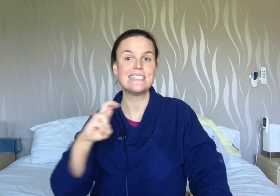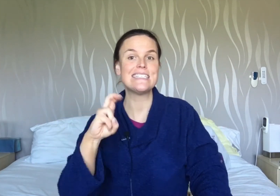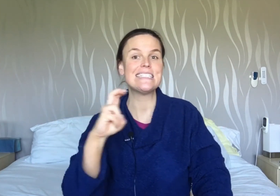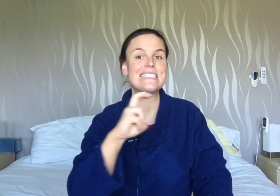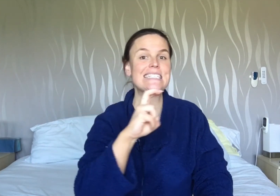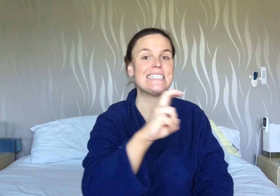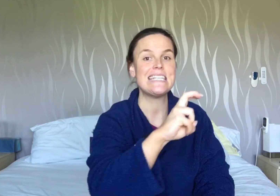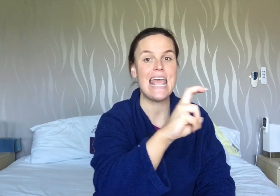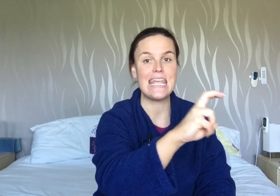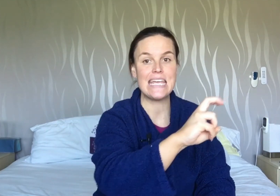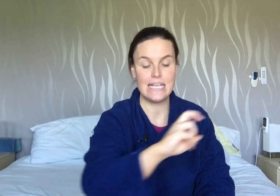Snake.